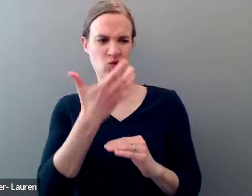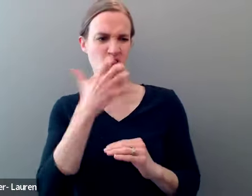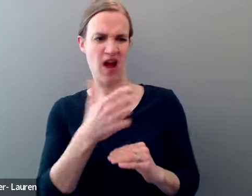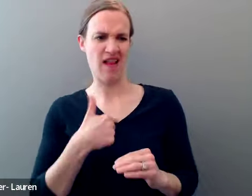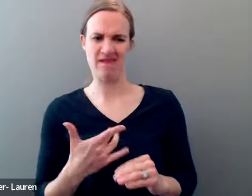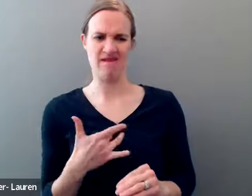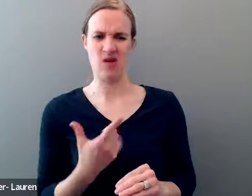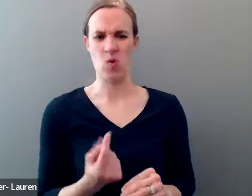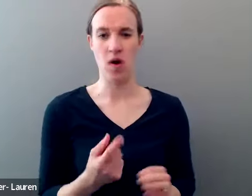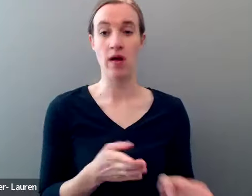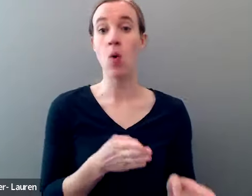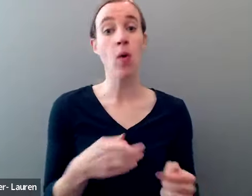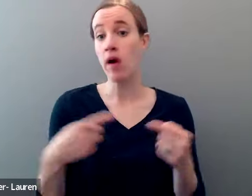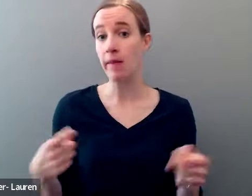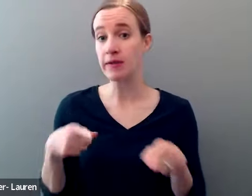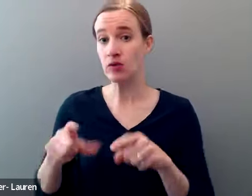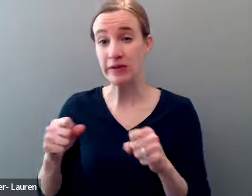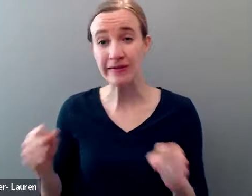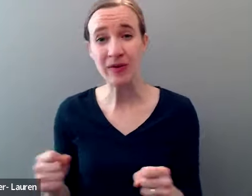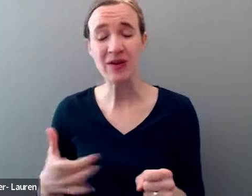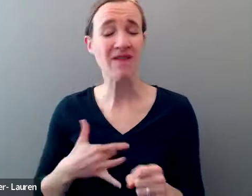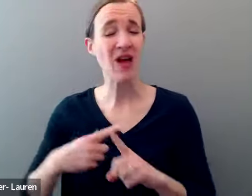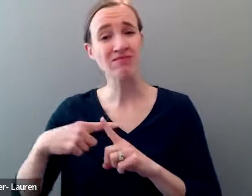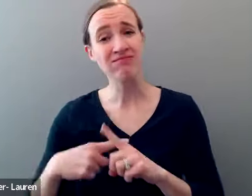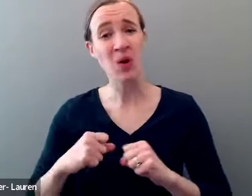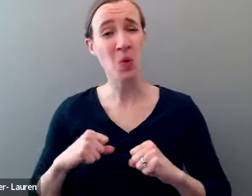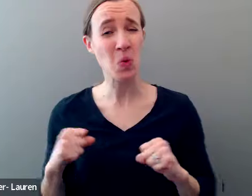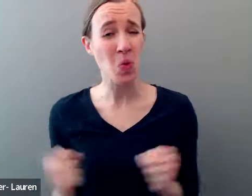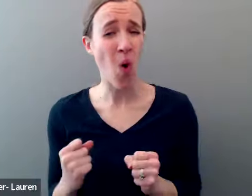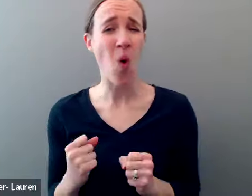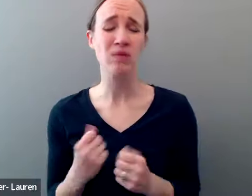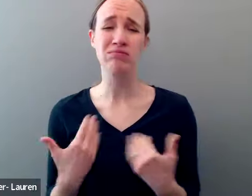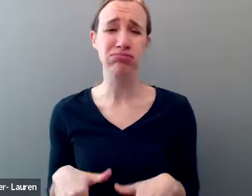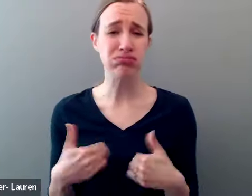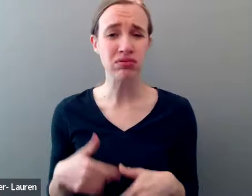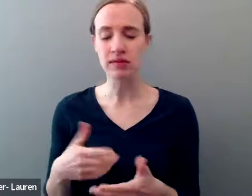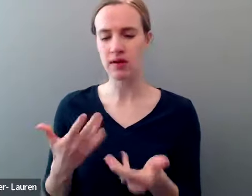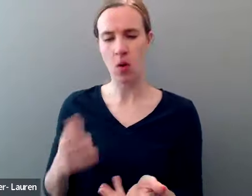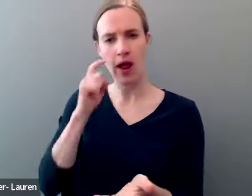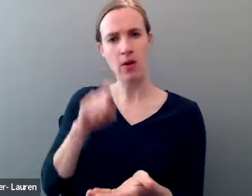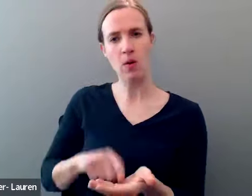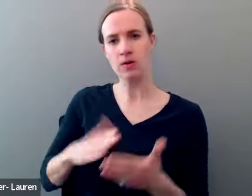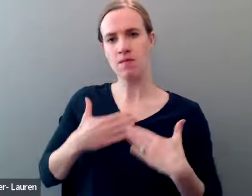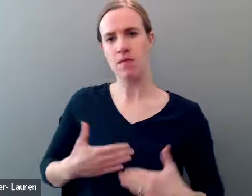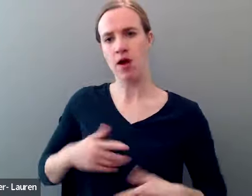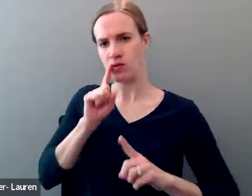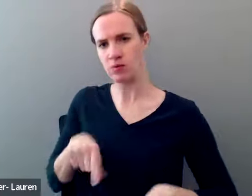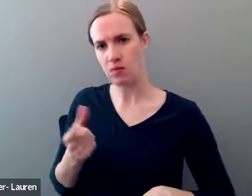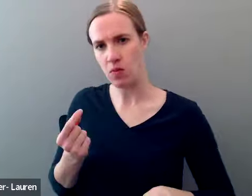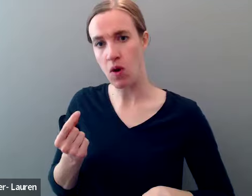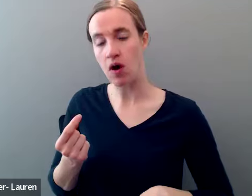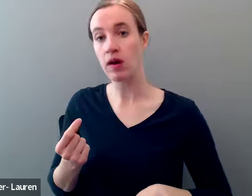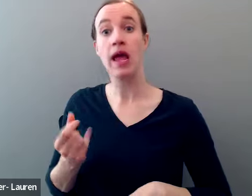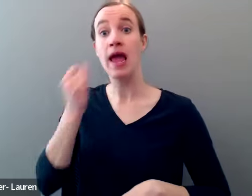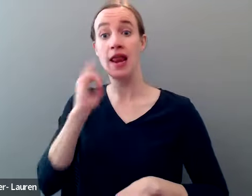really cold and you're chilled to the bones, it's so unpleasant. Noticing how we respond to people when we're